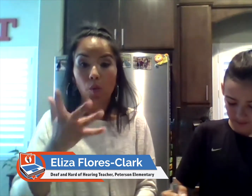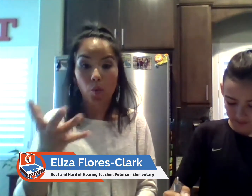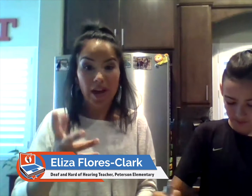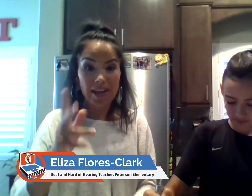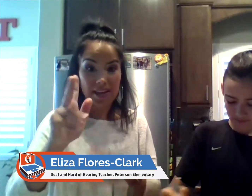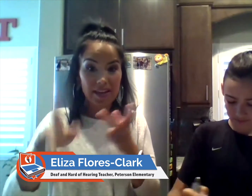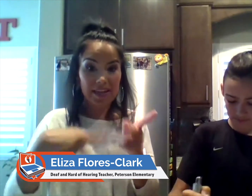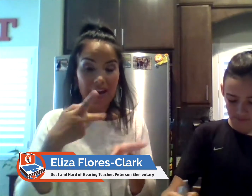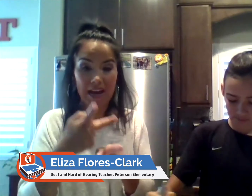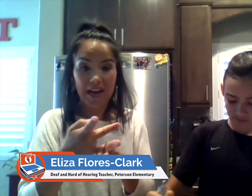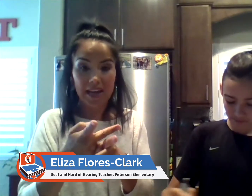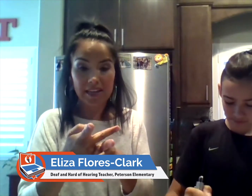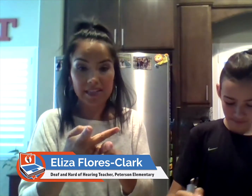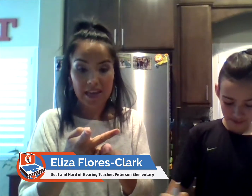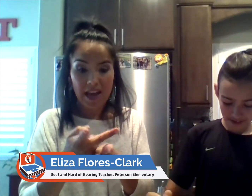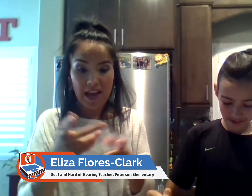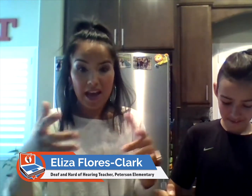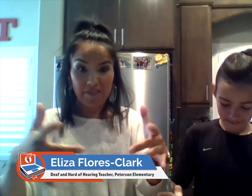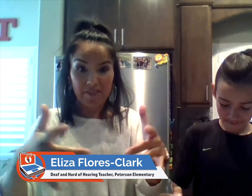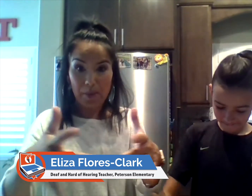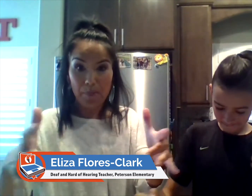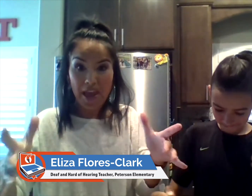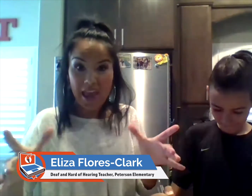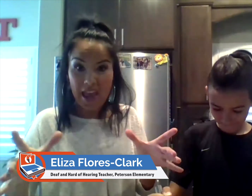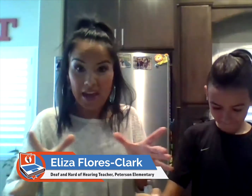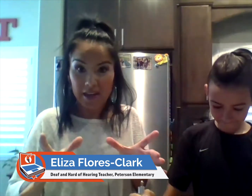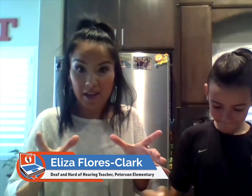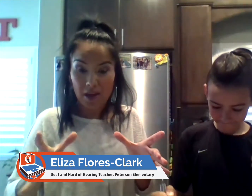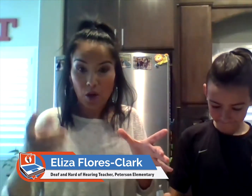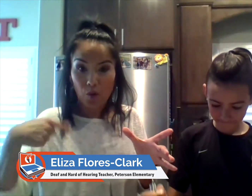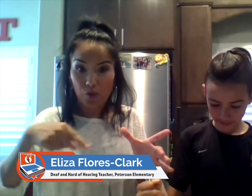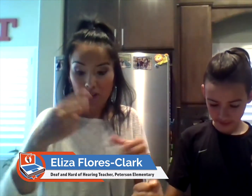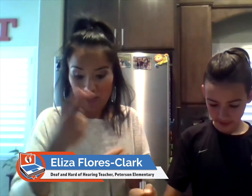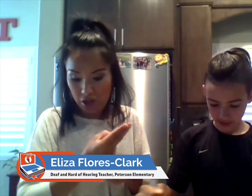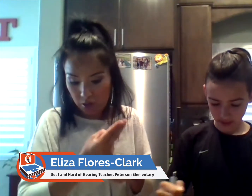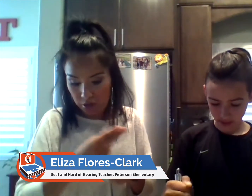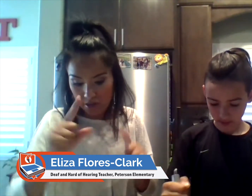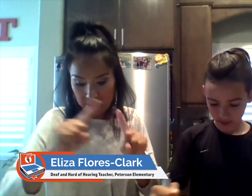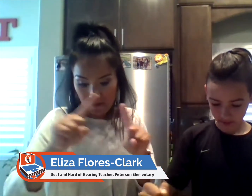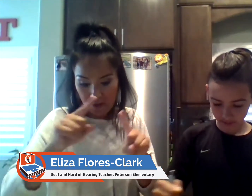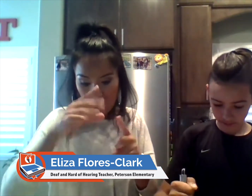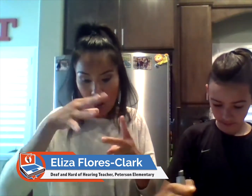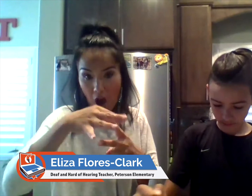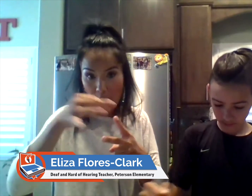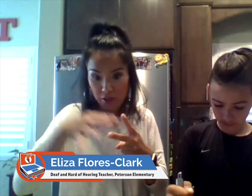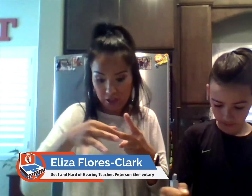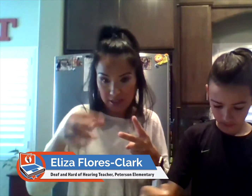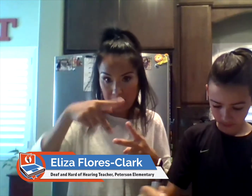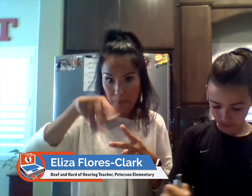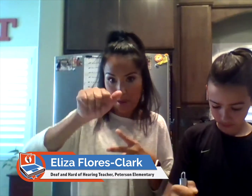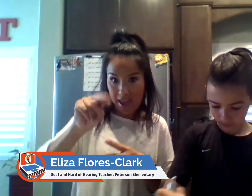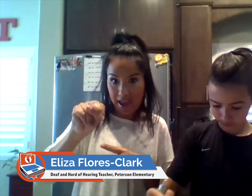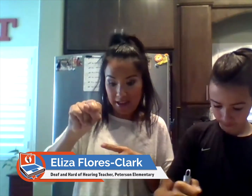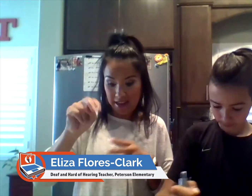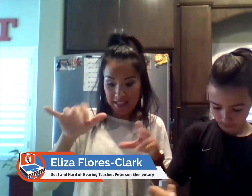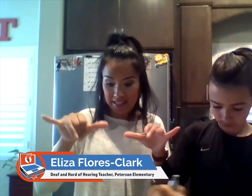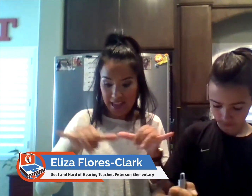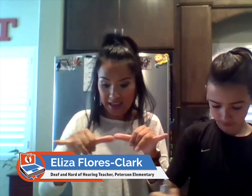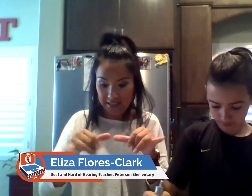what kind of like pan we're gonna use. There's different options, the pan size.